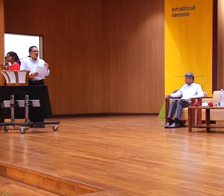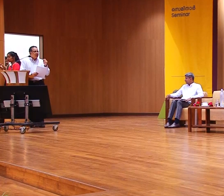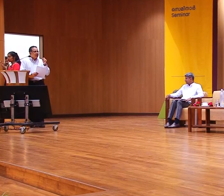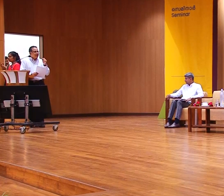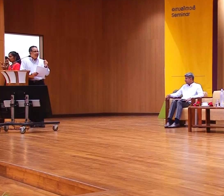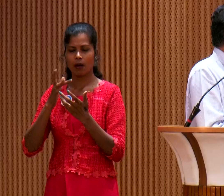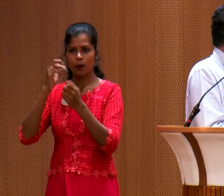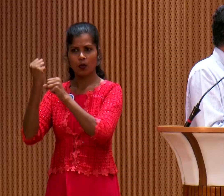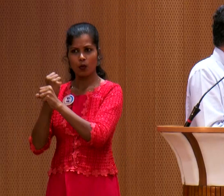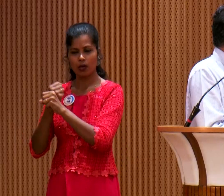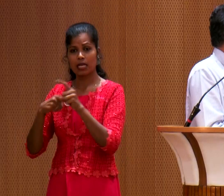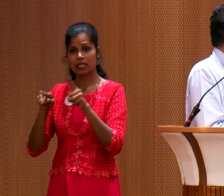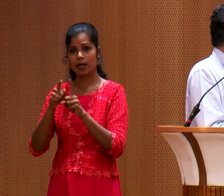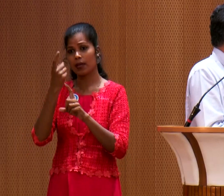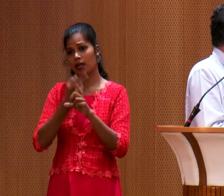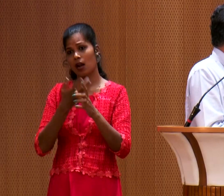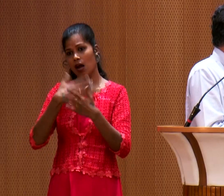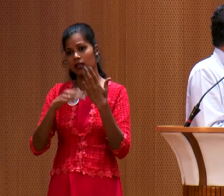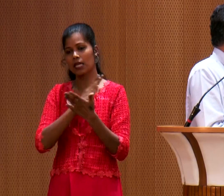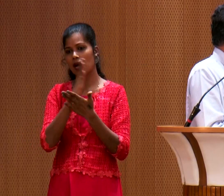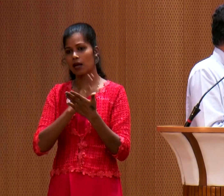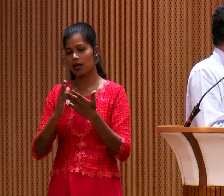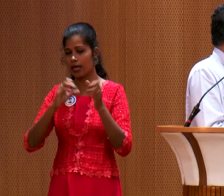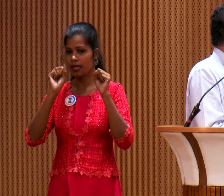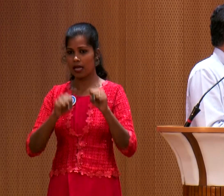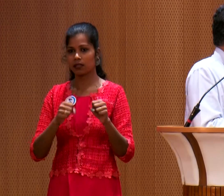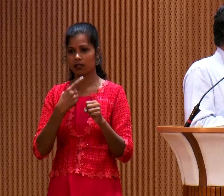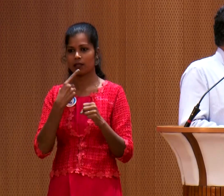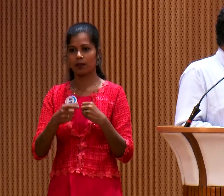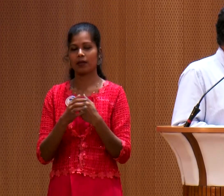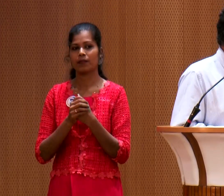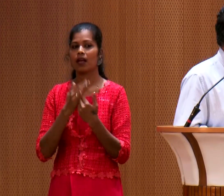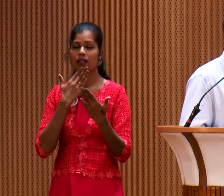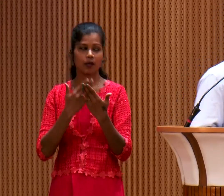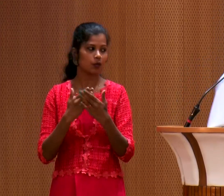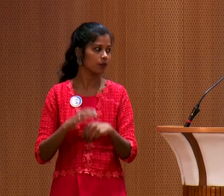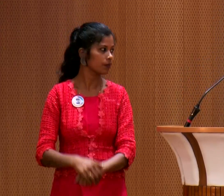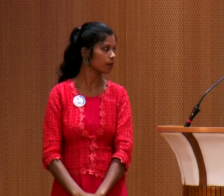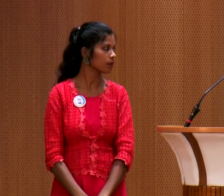one of the cleanest bureaucratic system in this country. Thank you, sir.